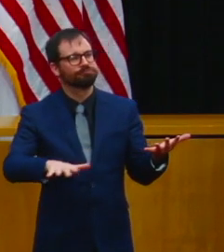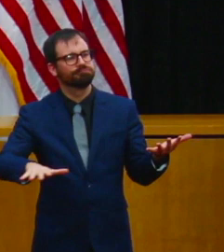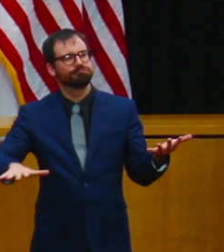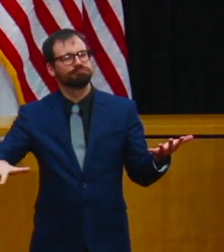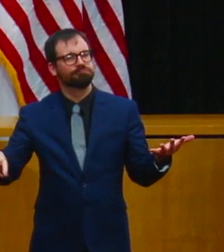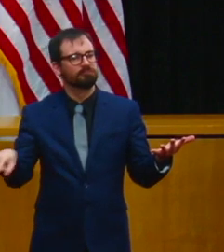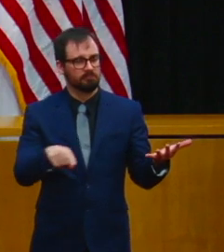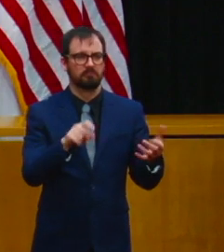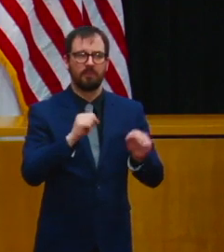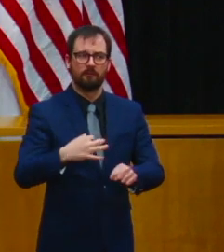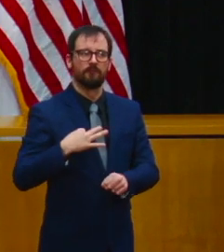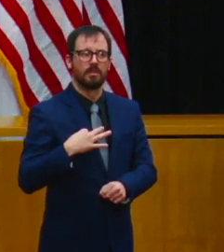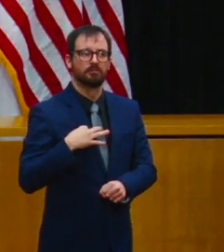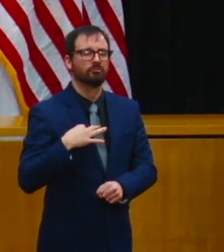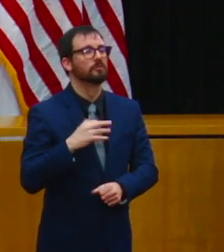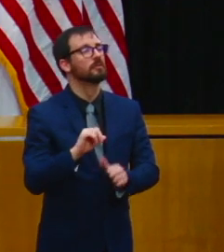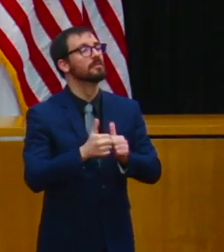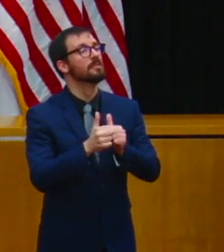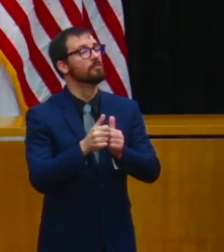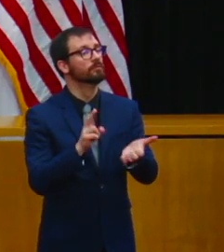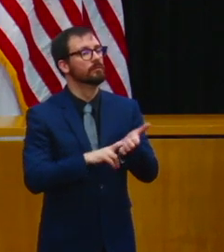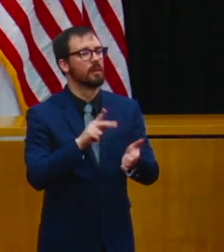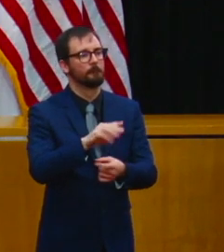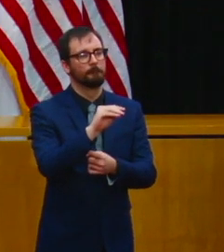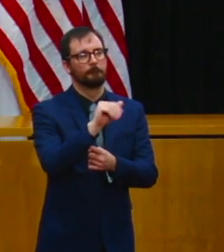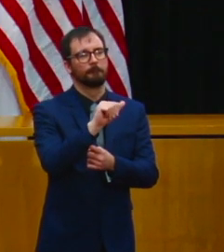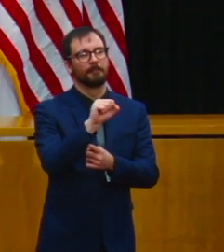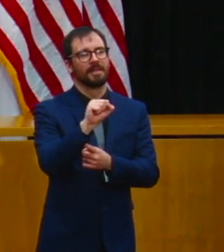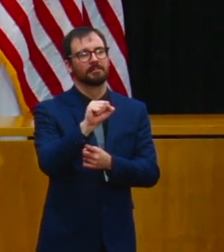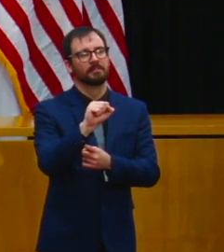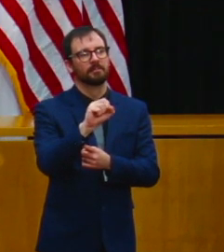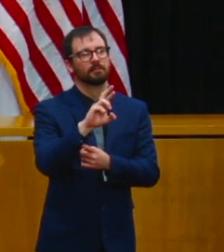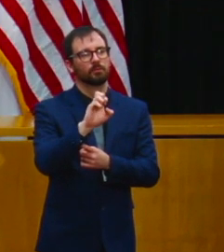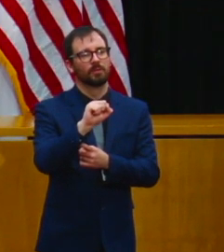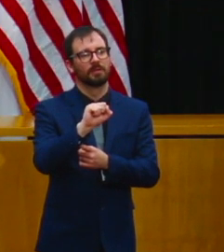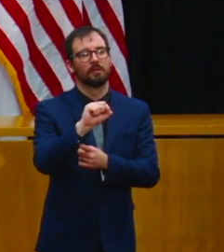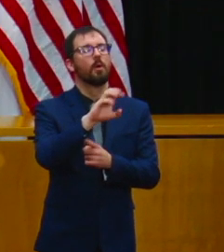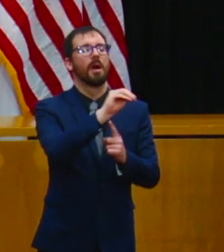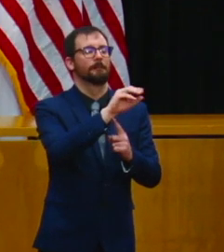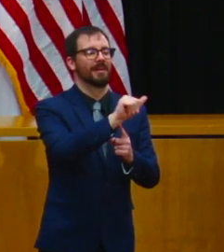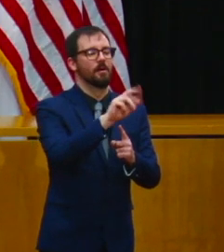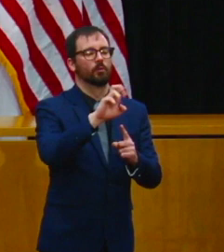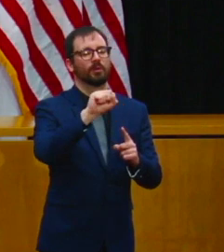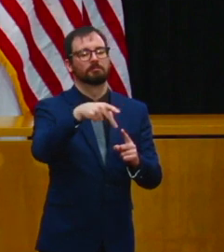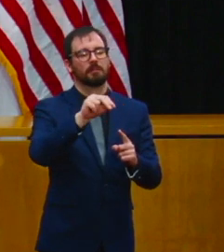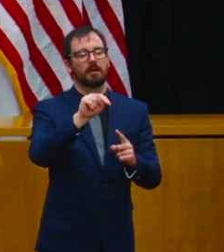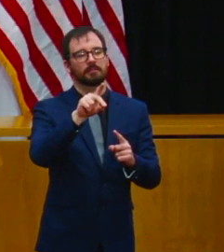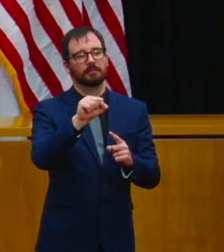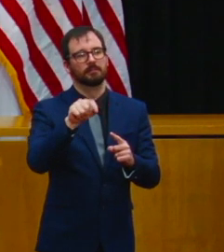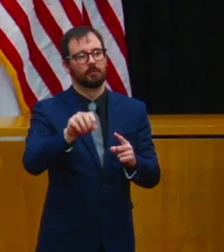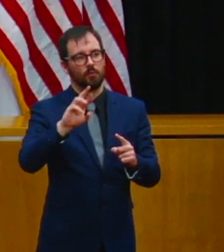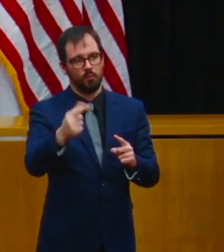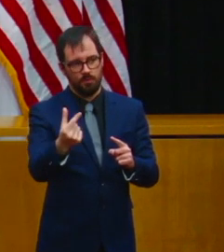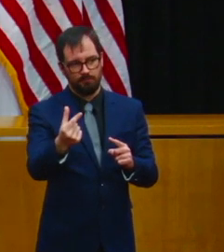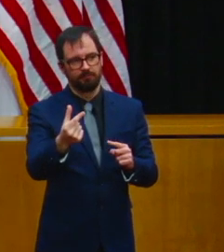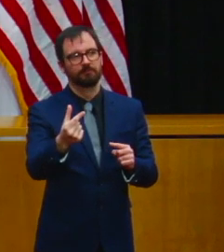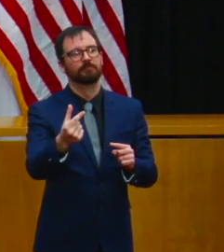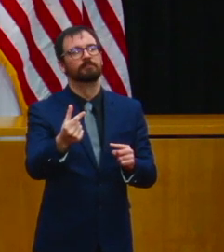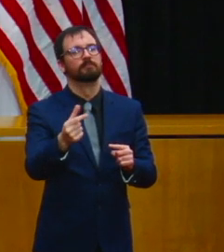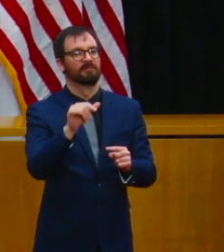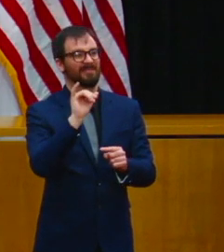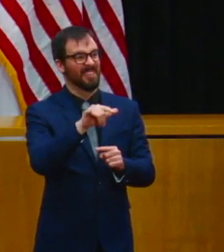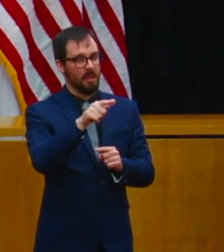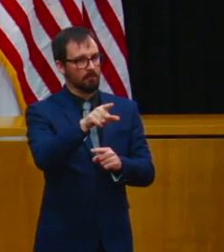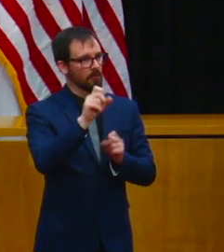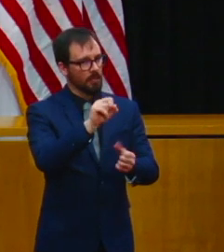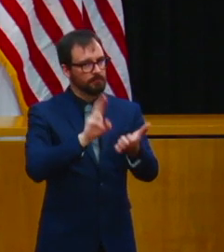massmarresponds.org. We're partnering with the Mass Medical Society to match volunteers with our communities and healthcare providers based on volunteers' skill